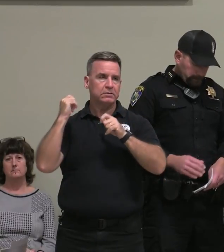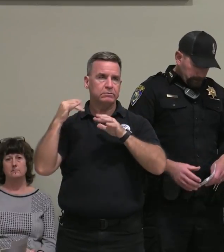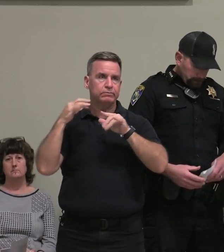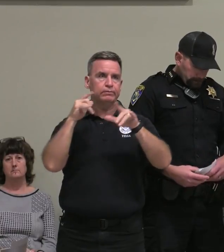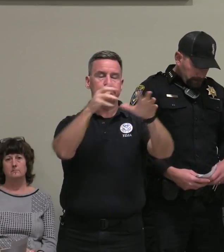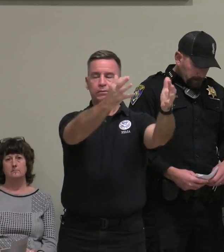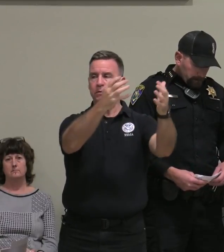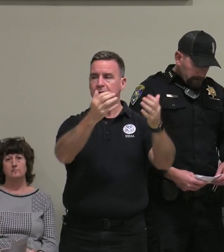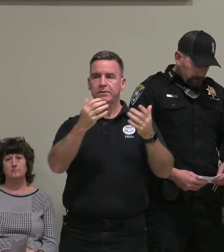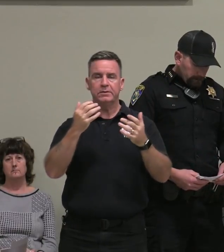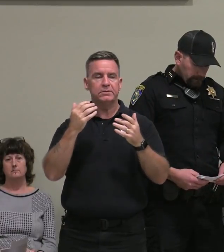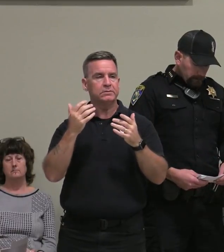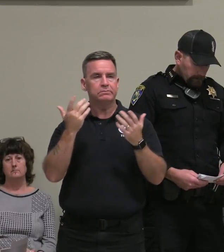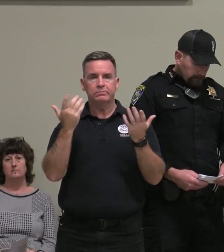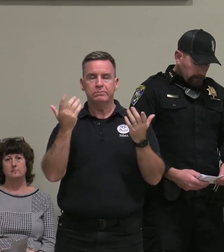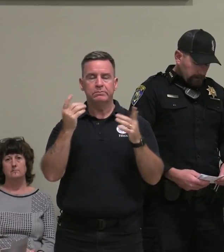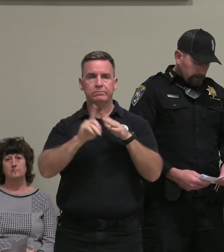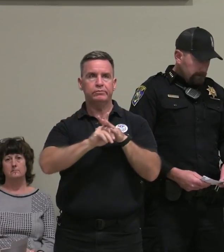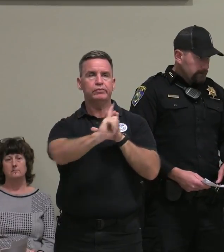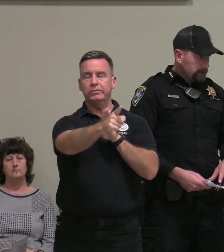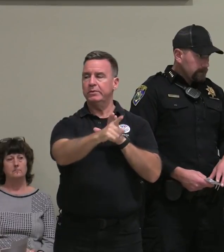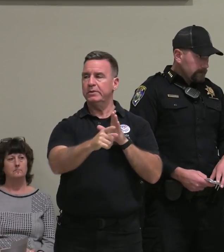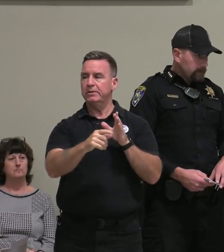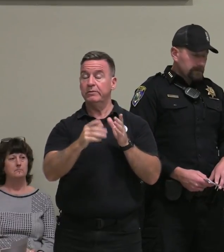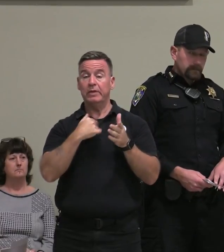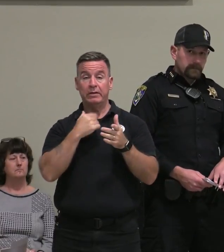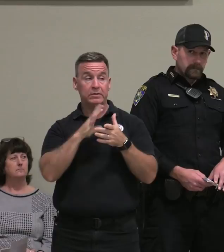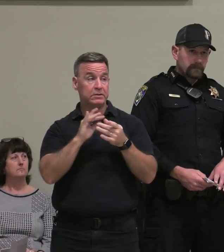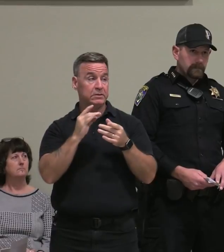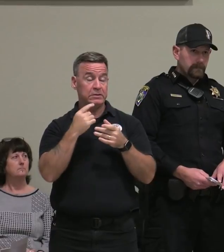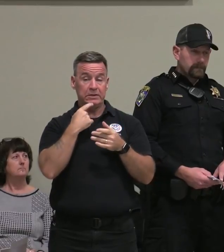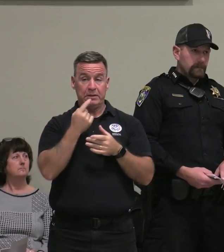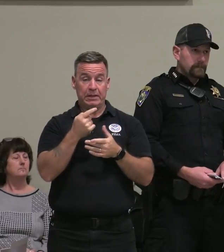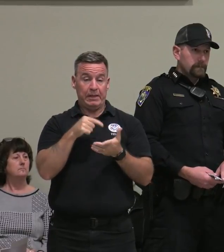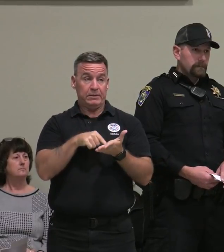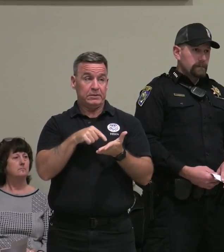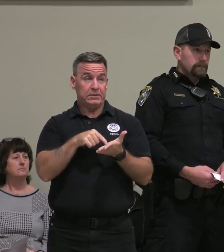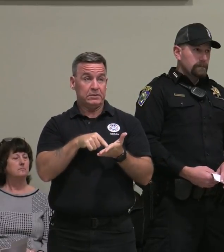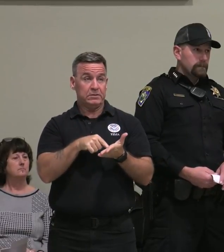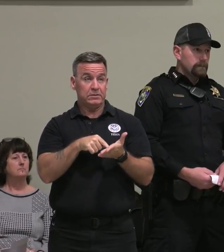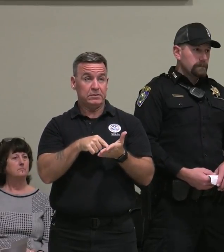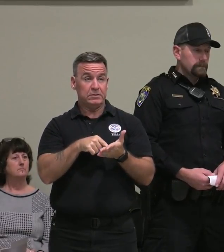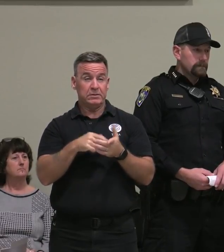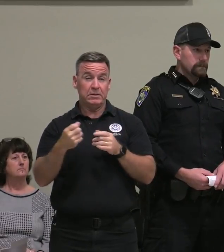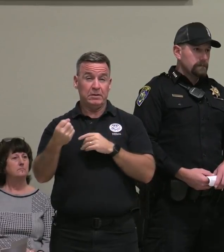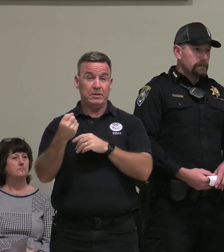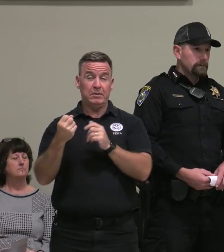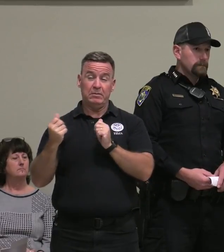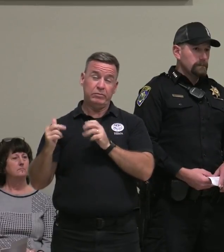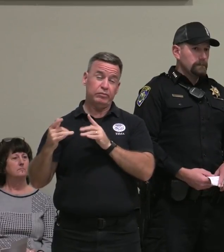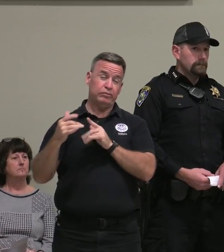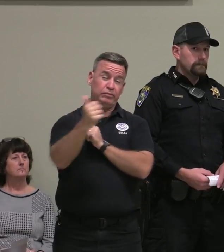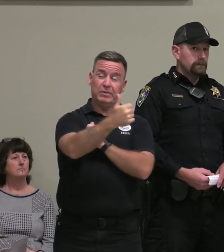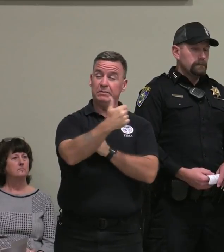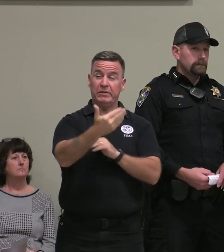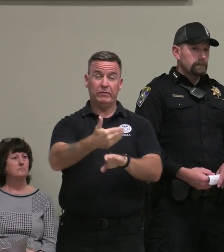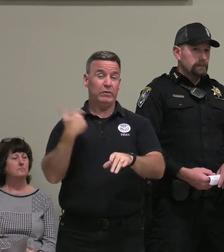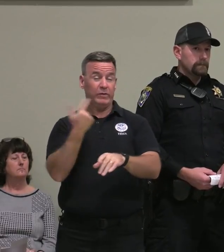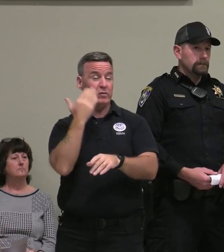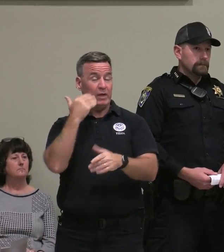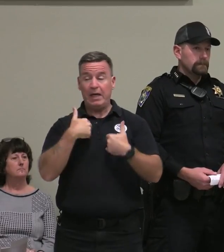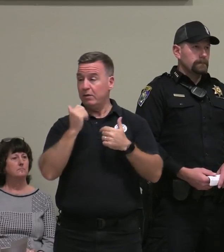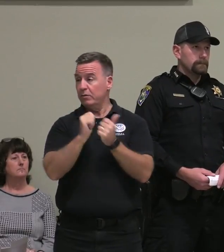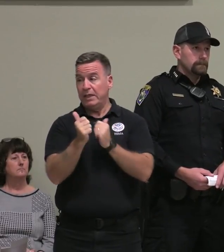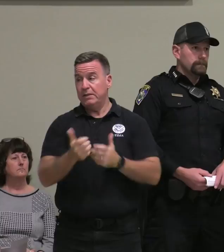and just absolutely got away. And as what I've said, this thing was out running us before we even knew we were in a